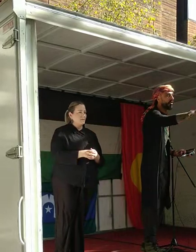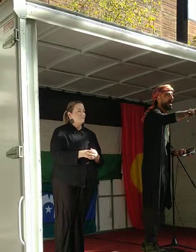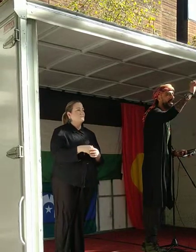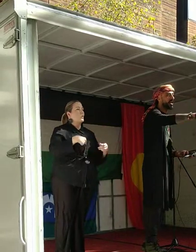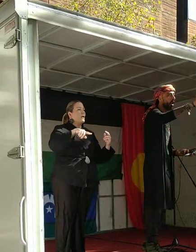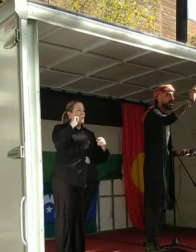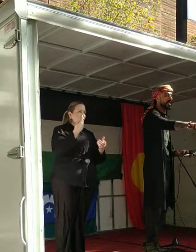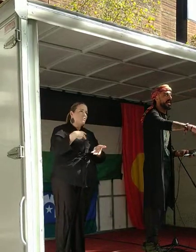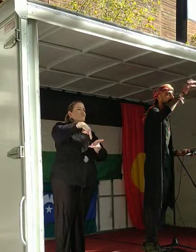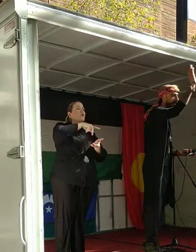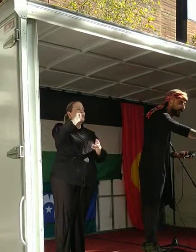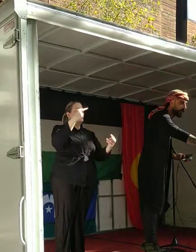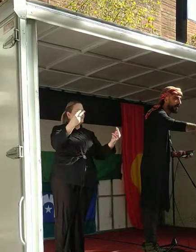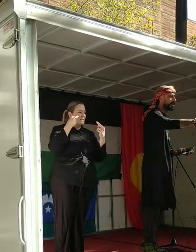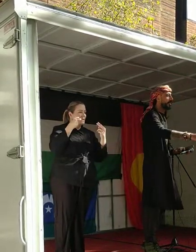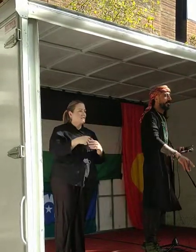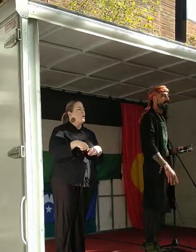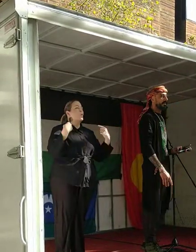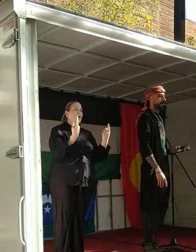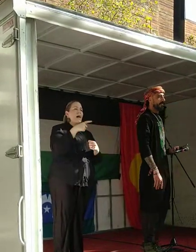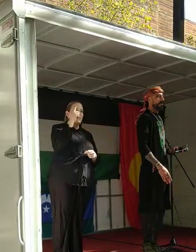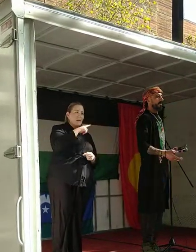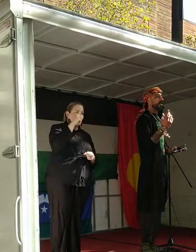We will rise and you will see.